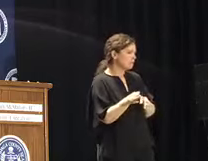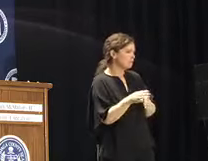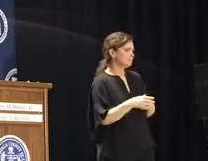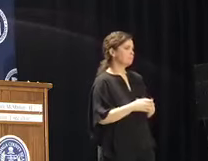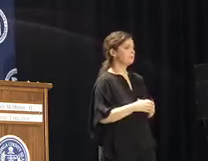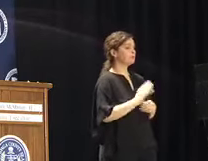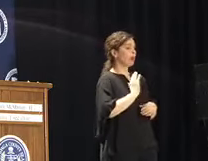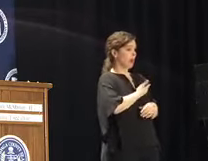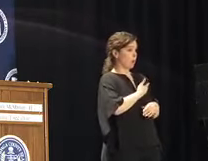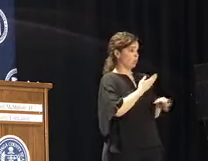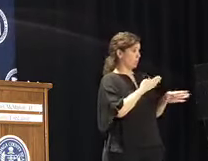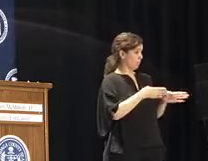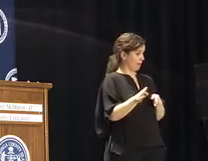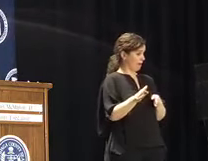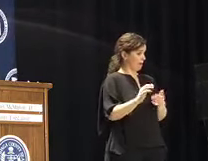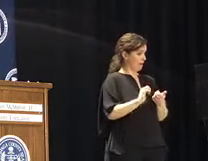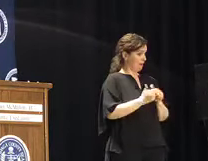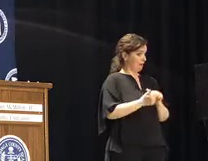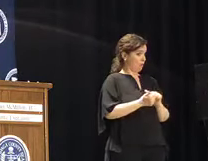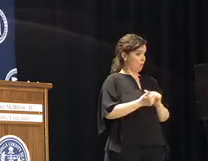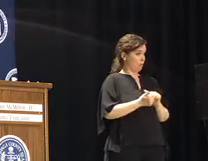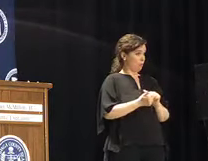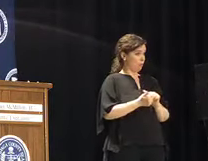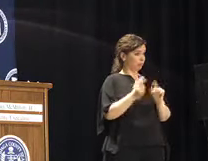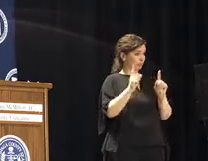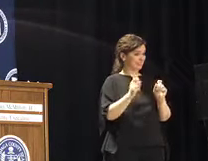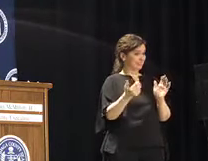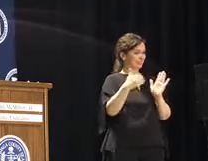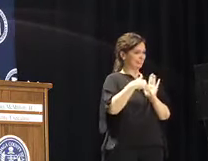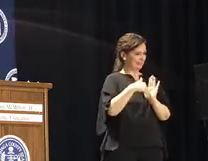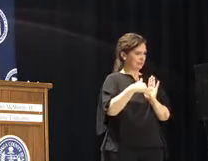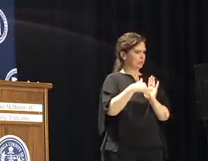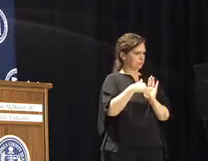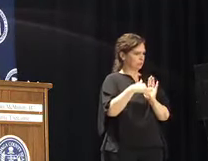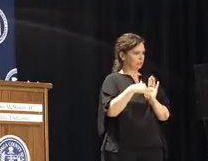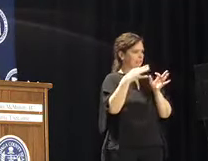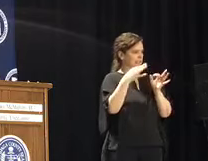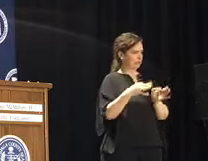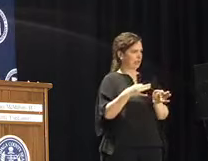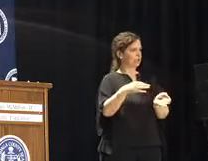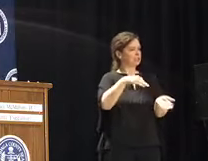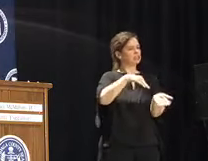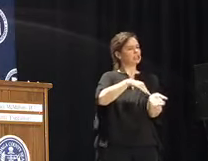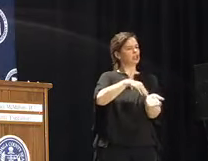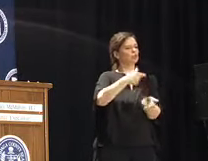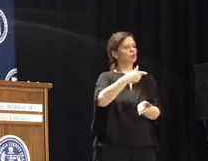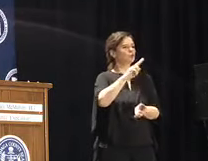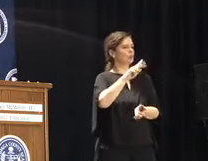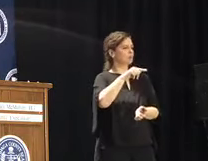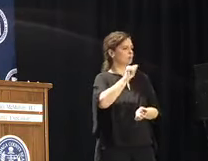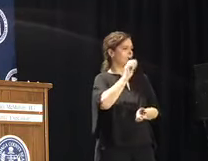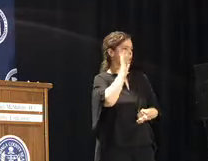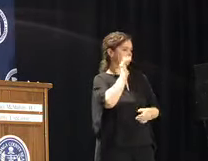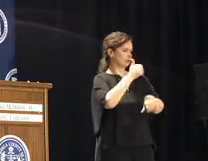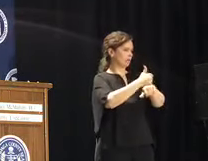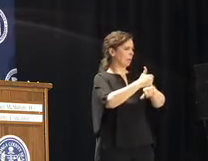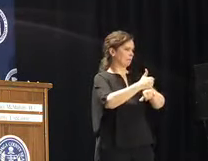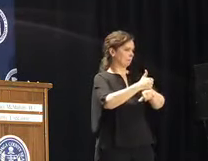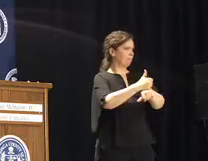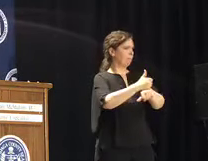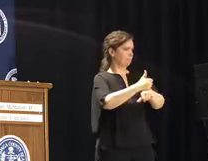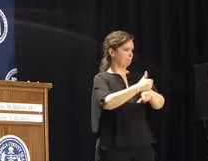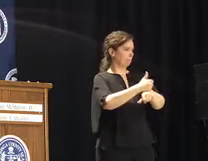do you, Dr. Gupta is going to have guidance and she's going to set up her process for